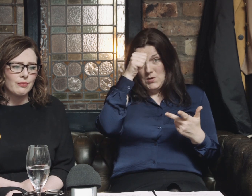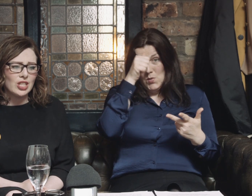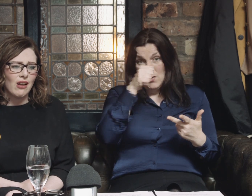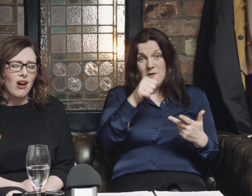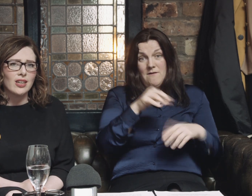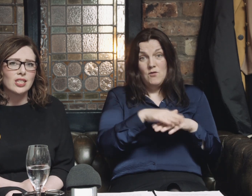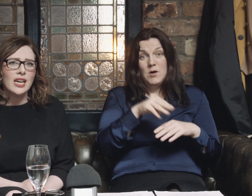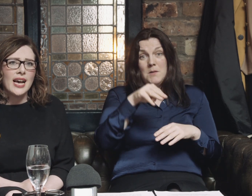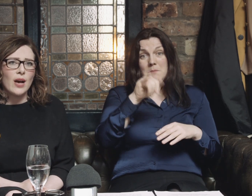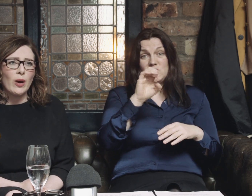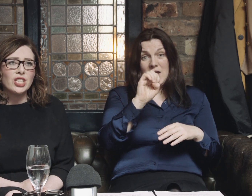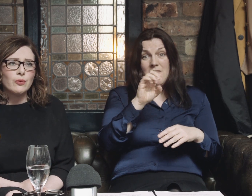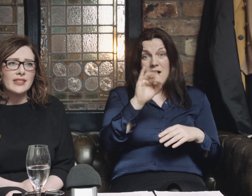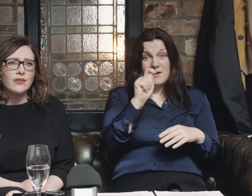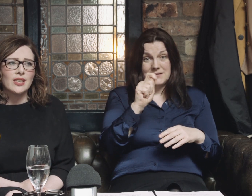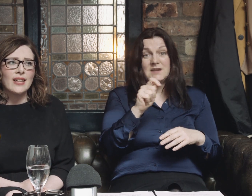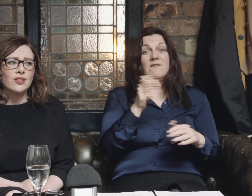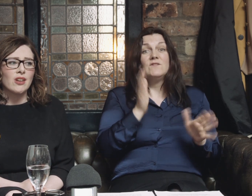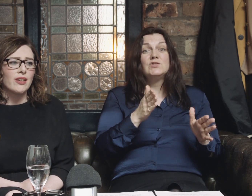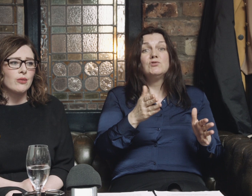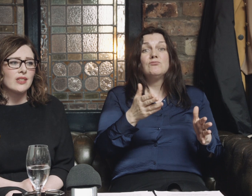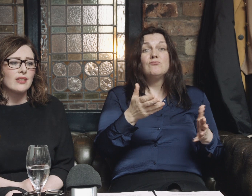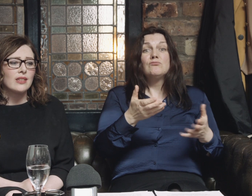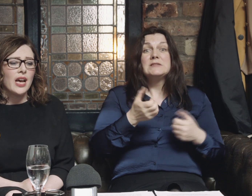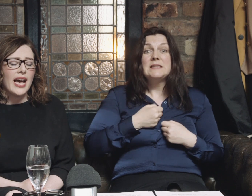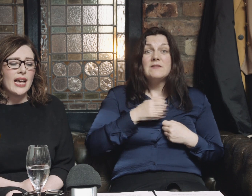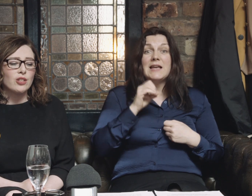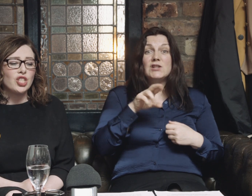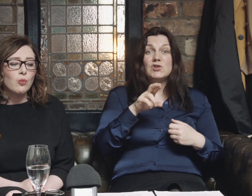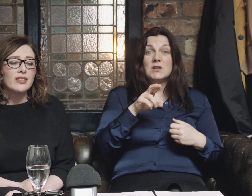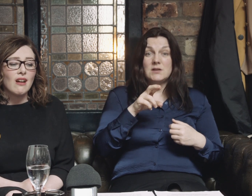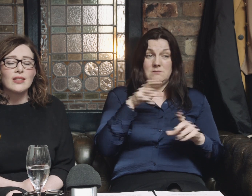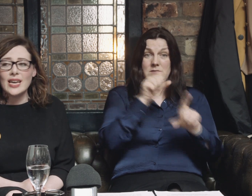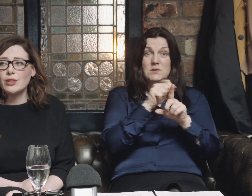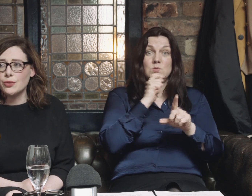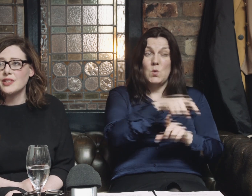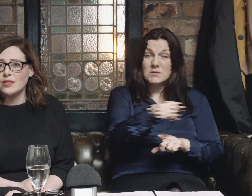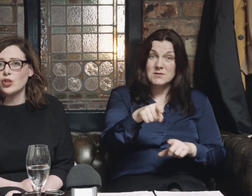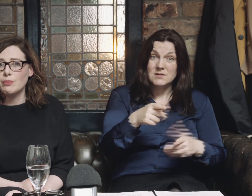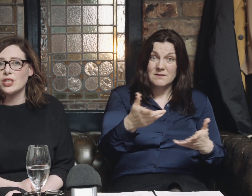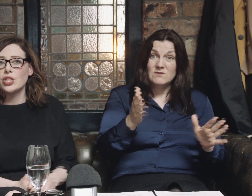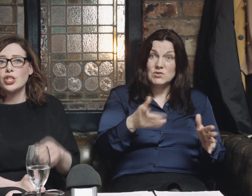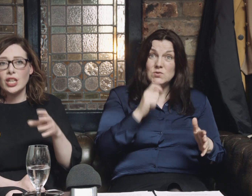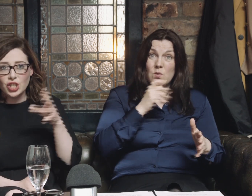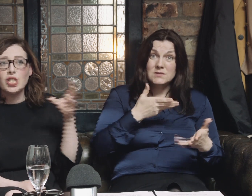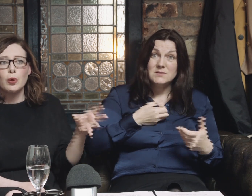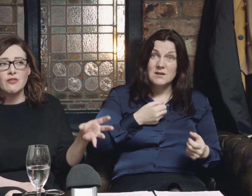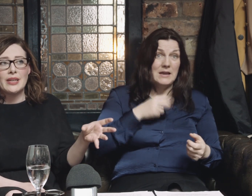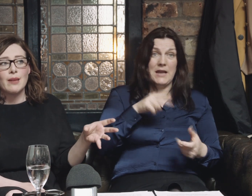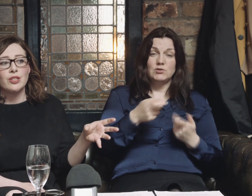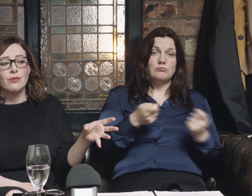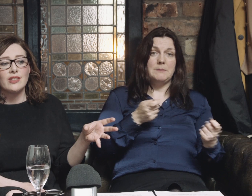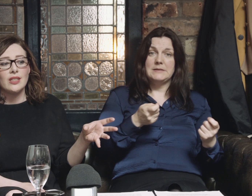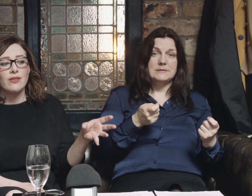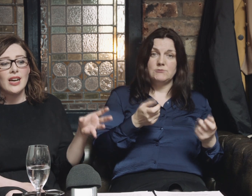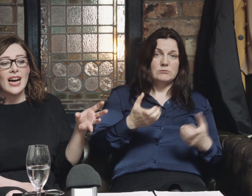case of Michelle Hart, when she received a cancer diagnosis, she was not able to receive treatment that she would have